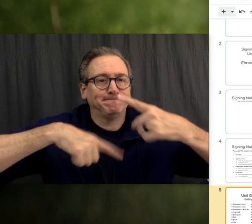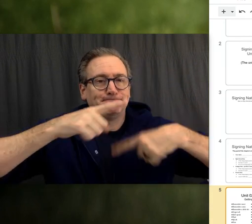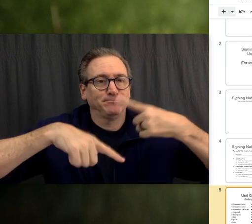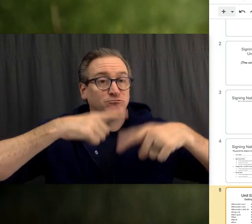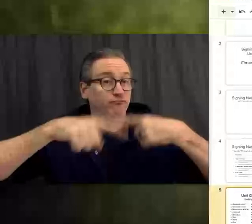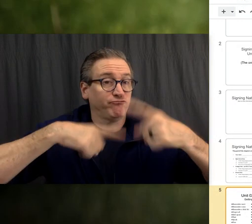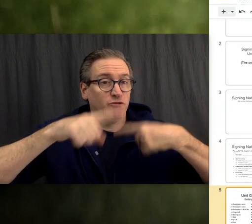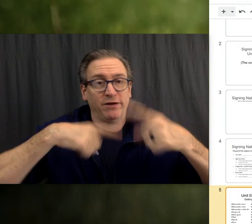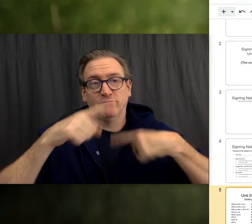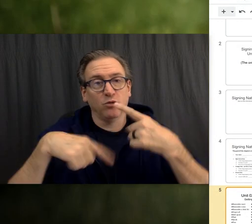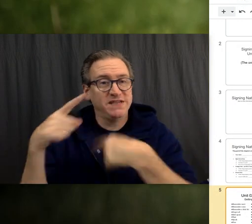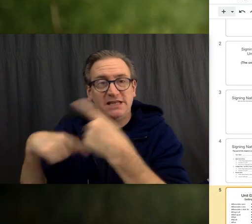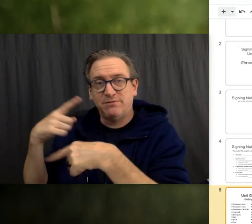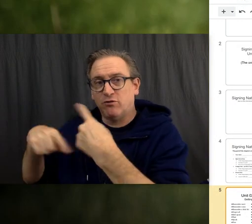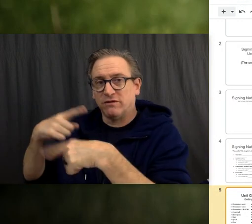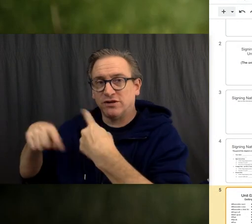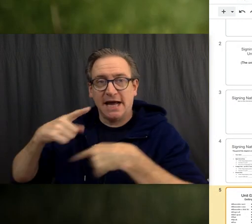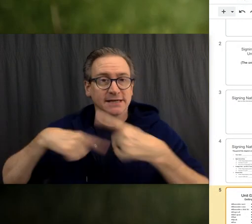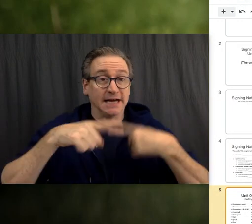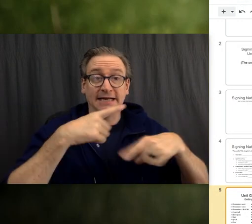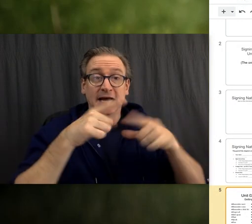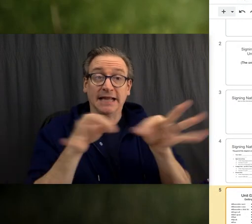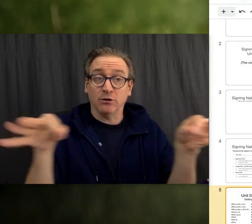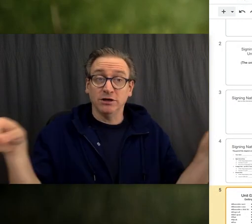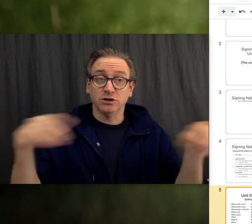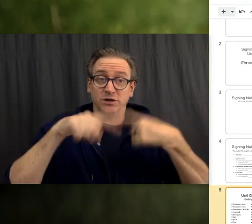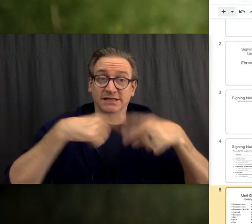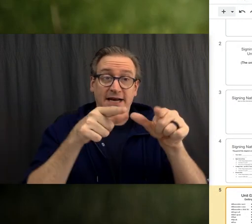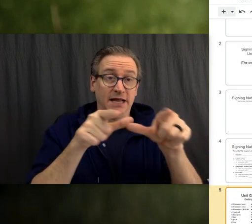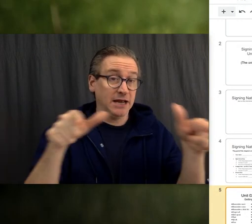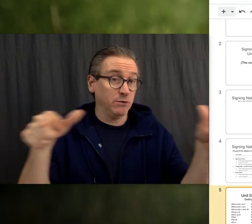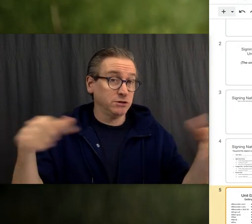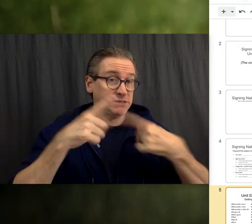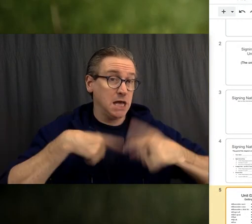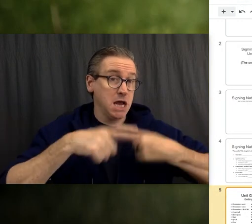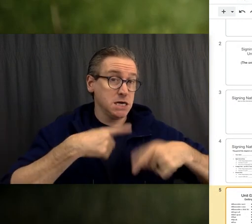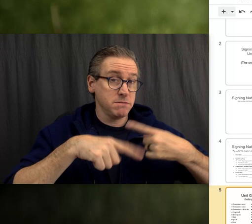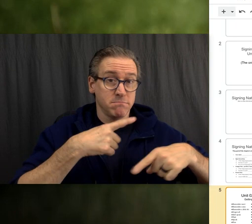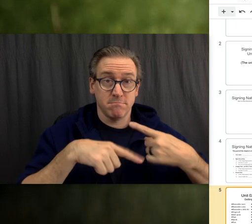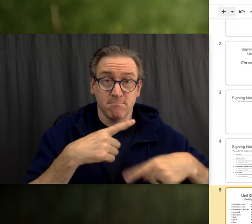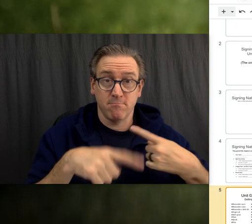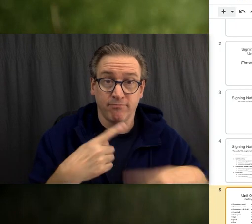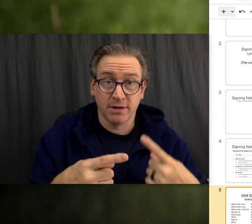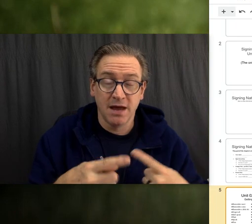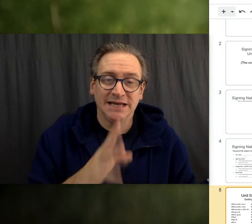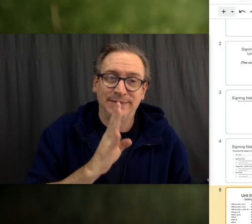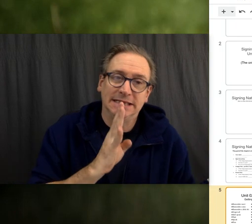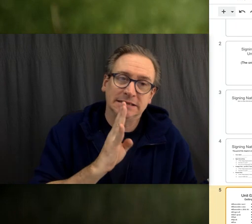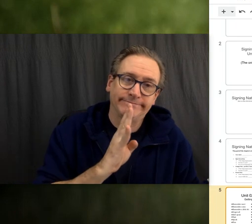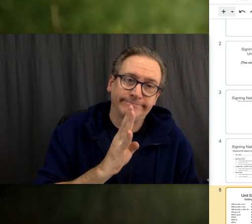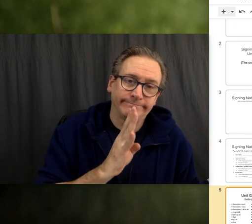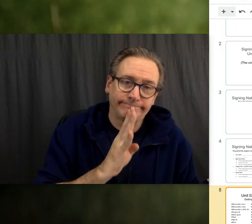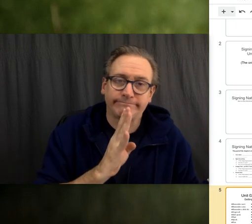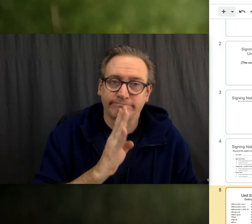Sign. Right? We've seen this before for sign language, or sign language. Sign.